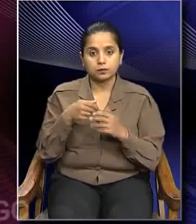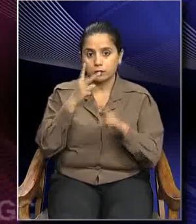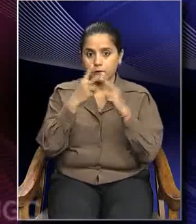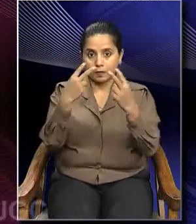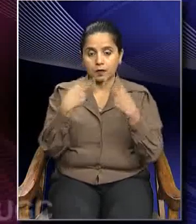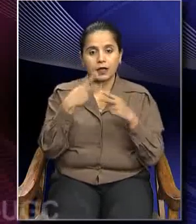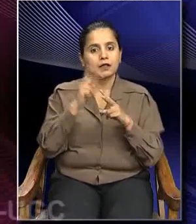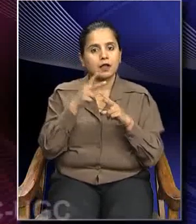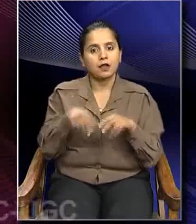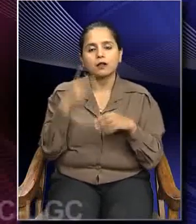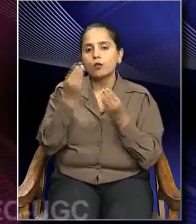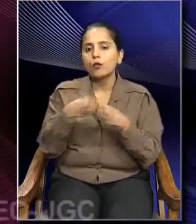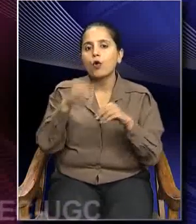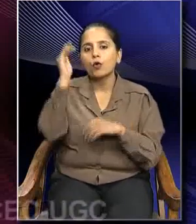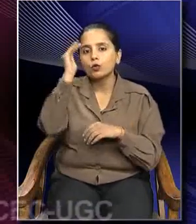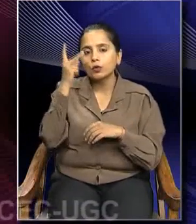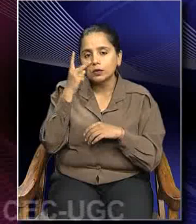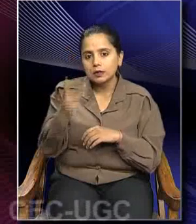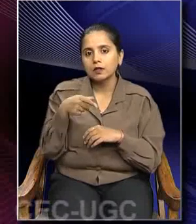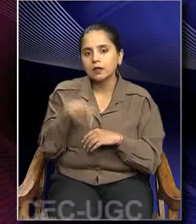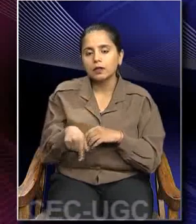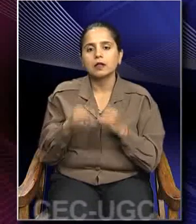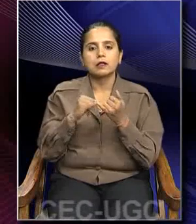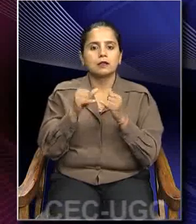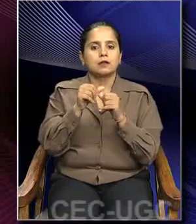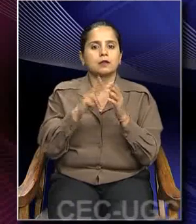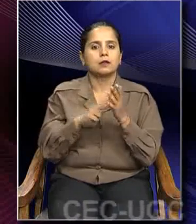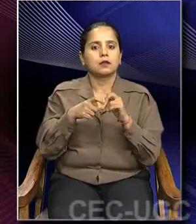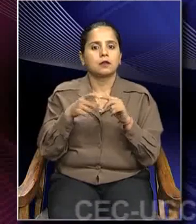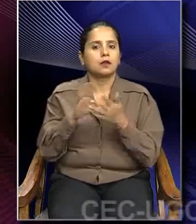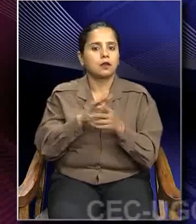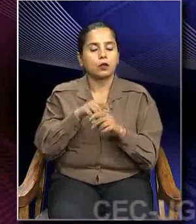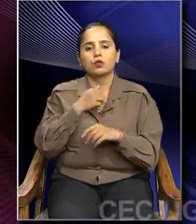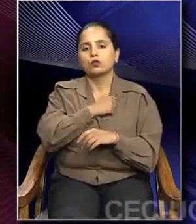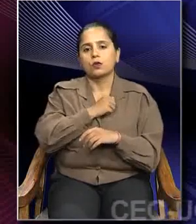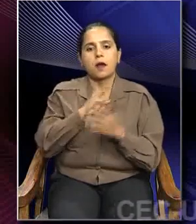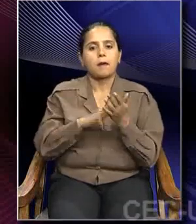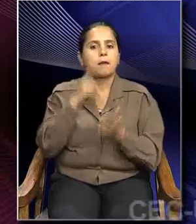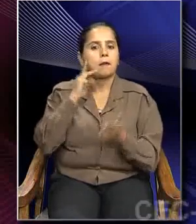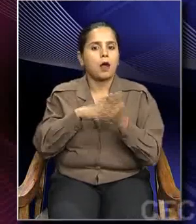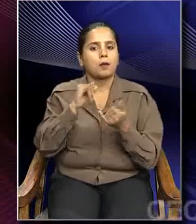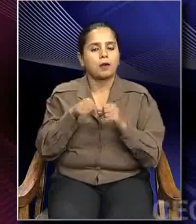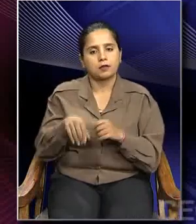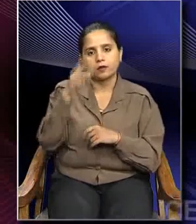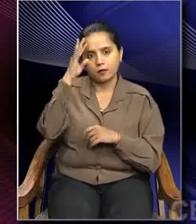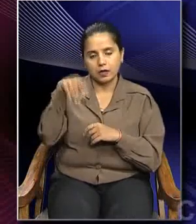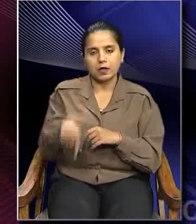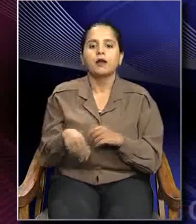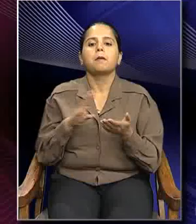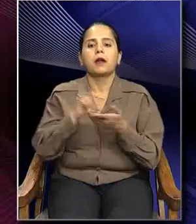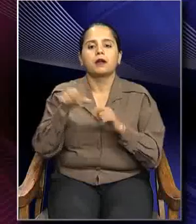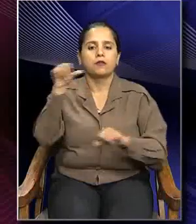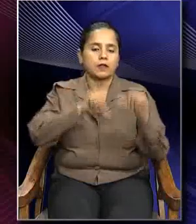us to follow up more on the Mīmāṃsakas metaphysics. Thank you.